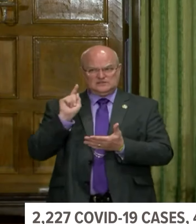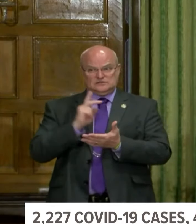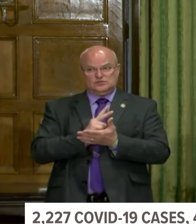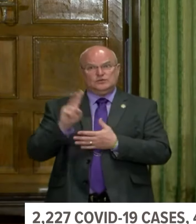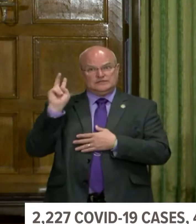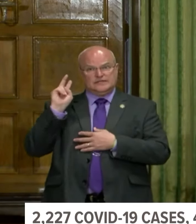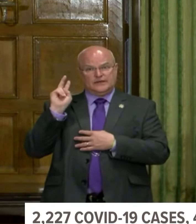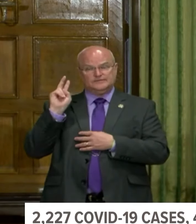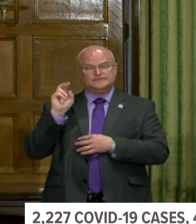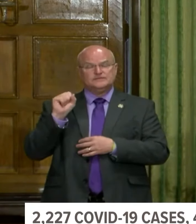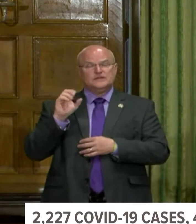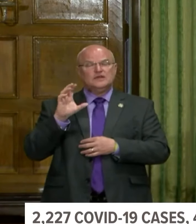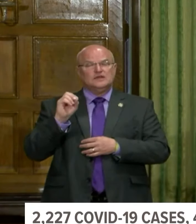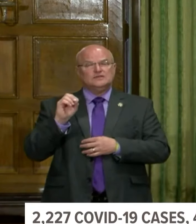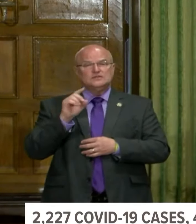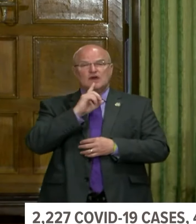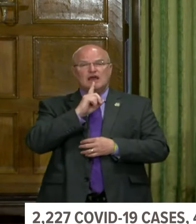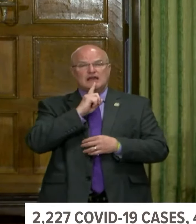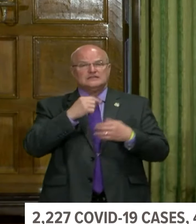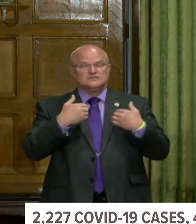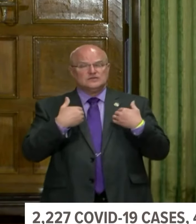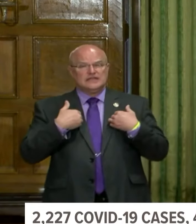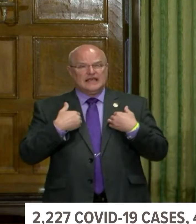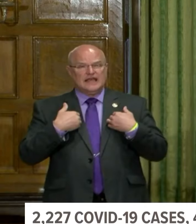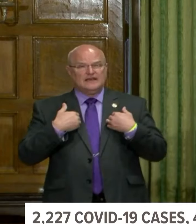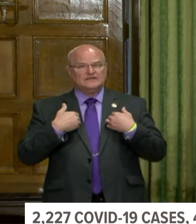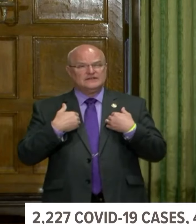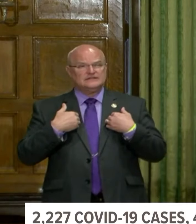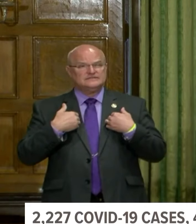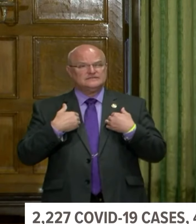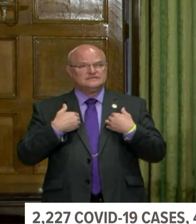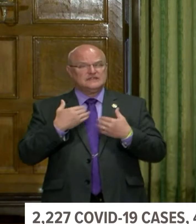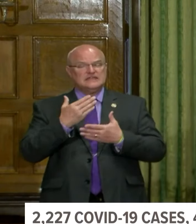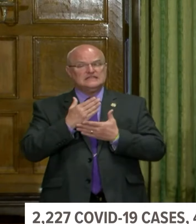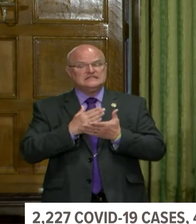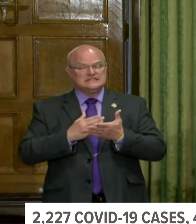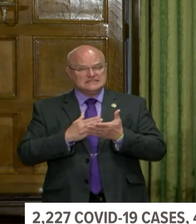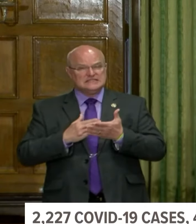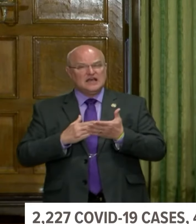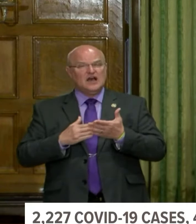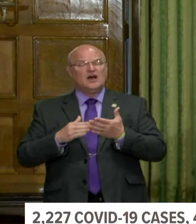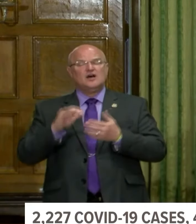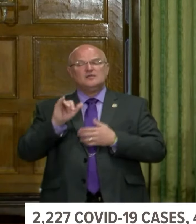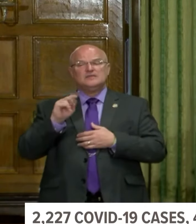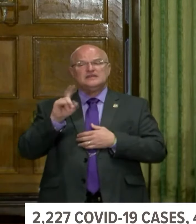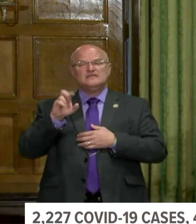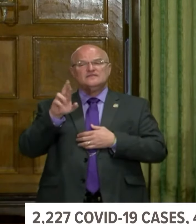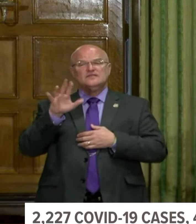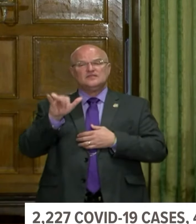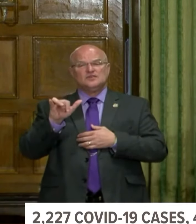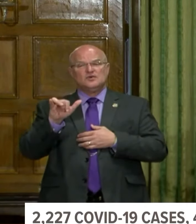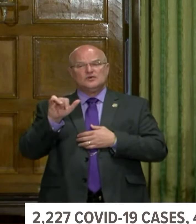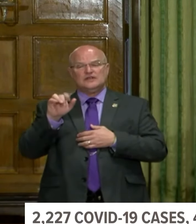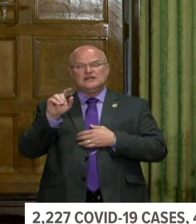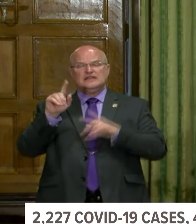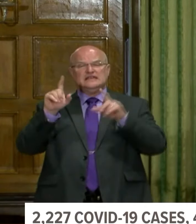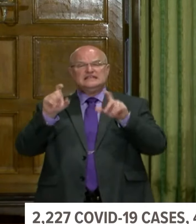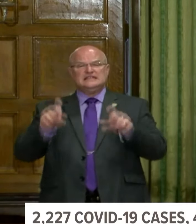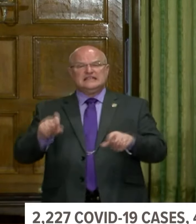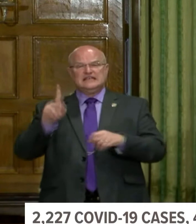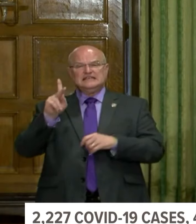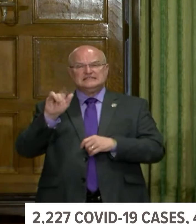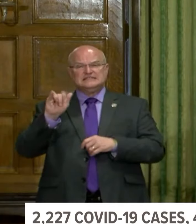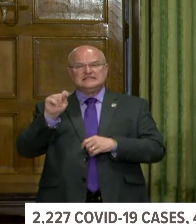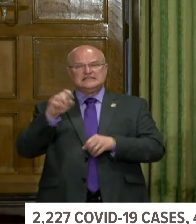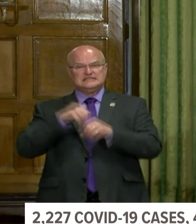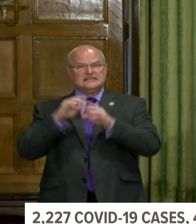weeks ago. And so they actually have some inventory of test kits in their